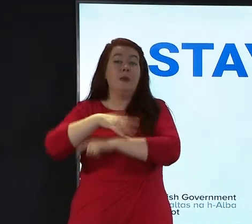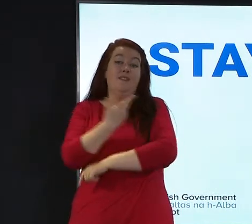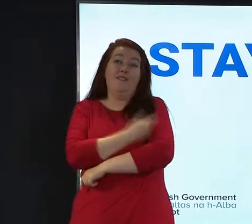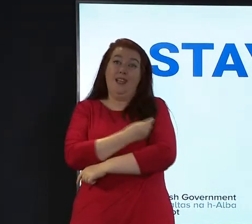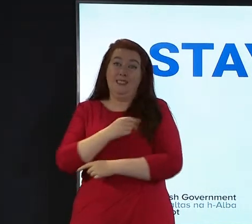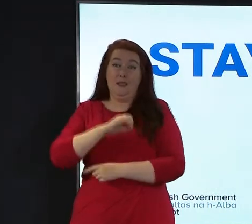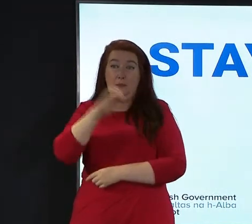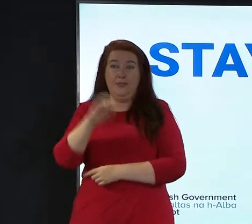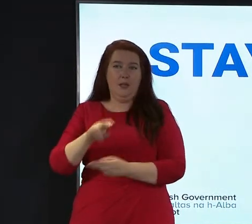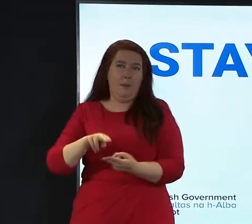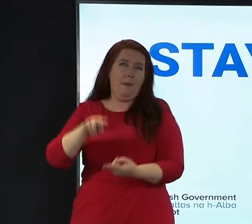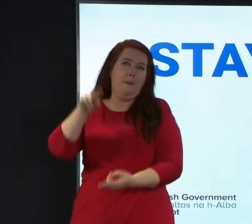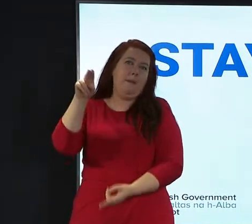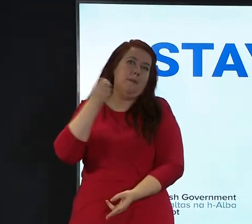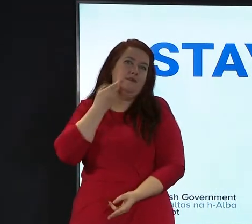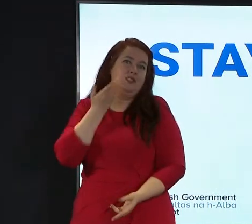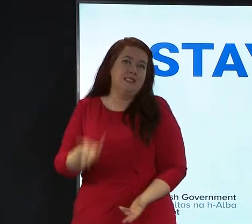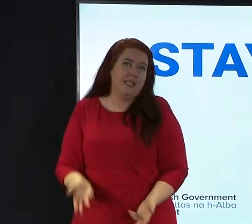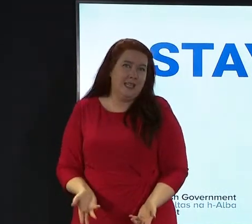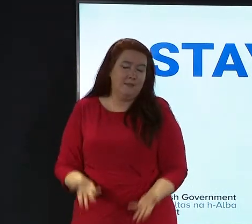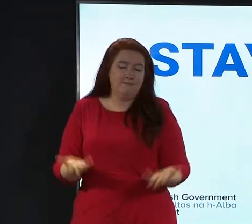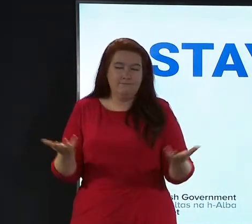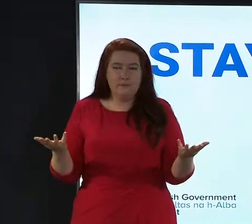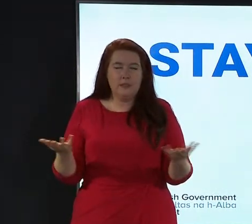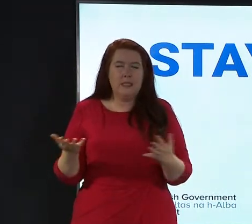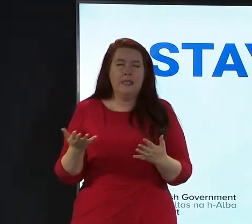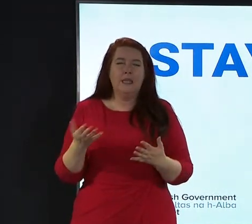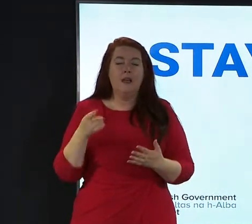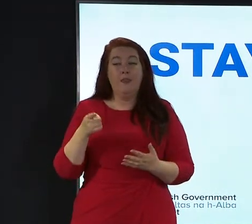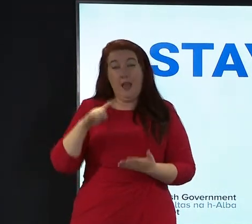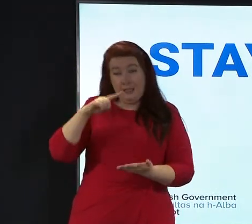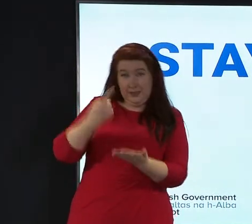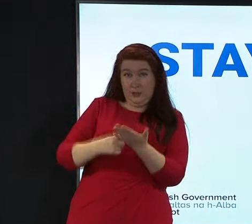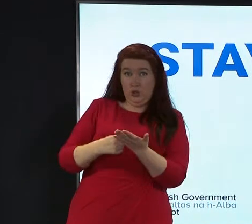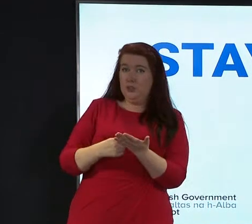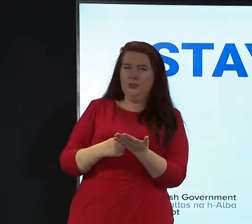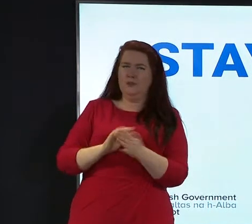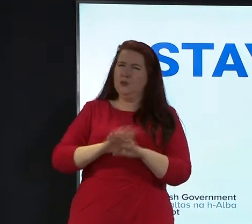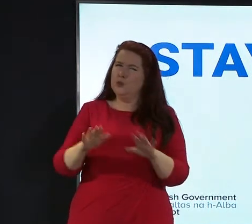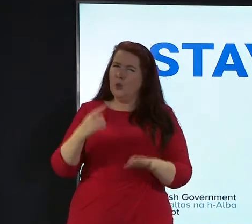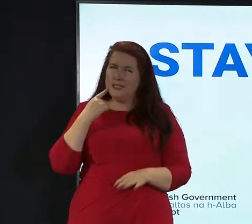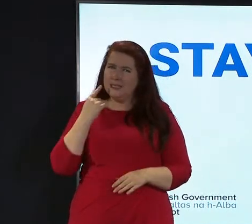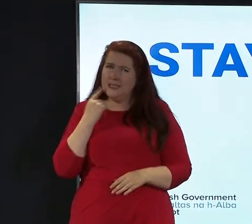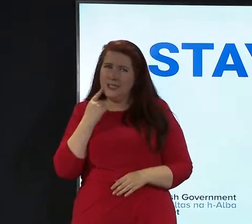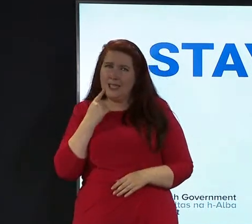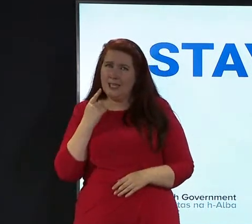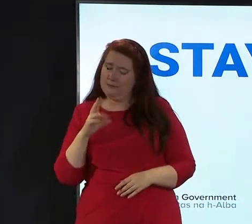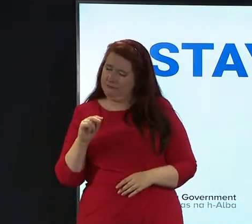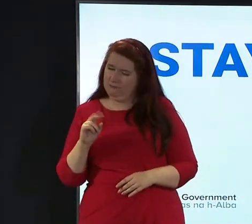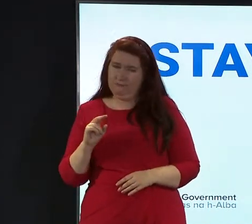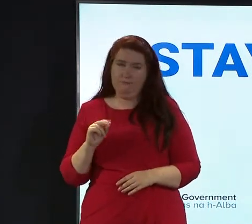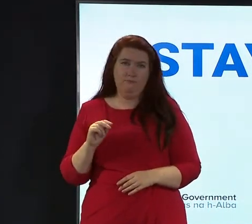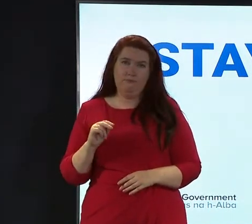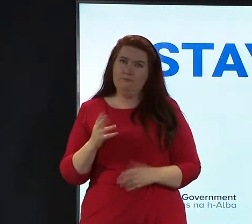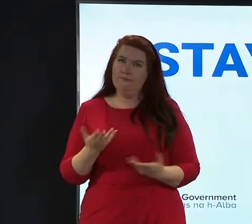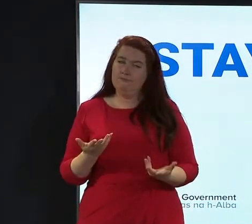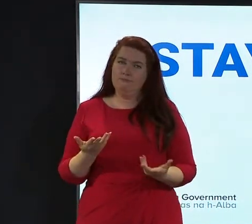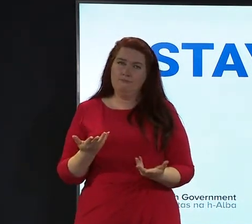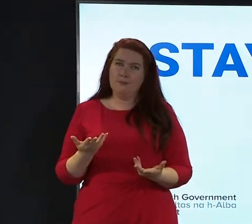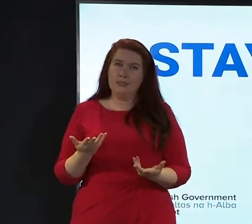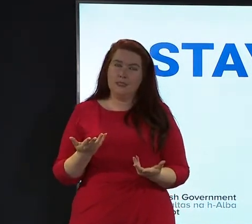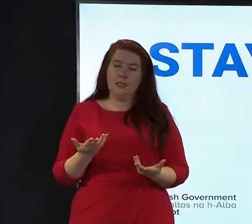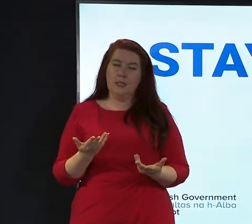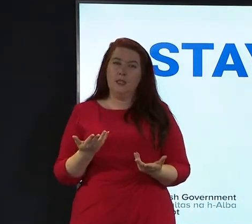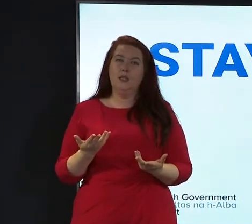every day. So these are not easy judgments to arrive at, and when we